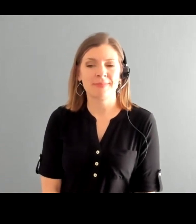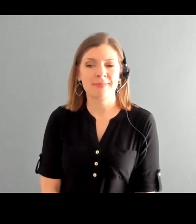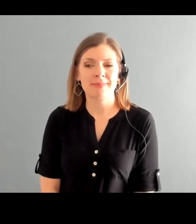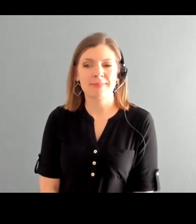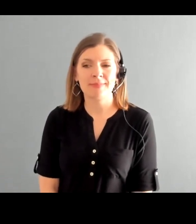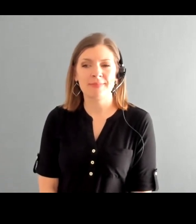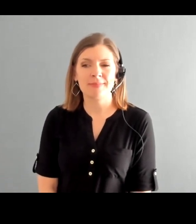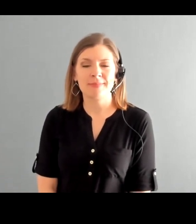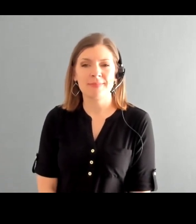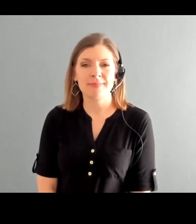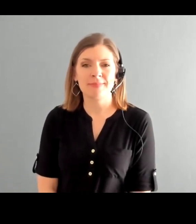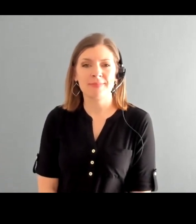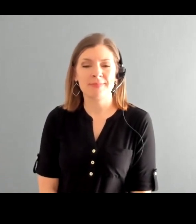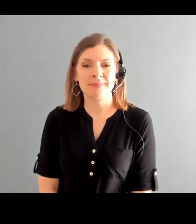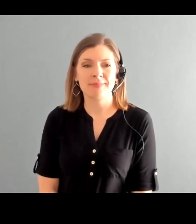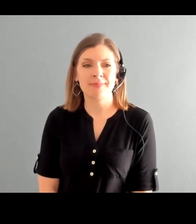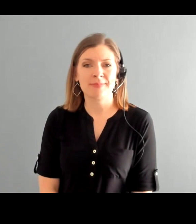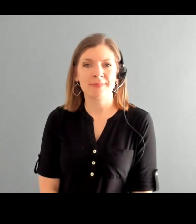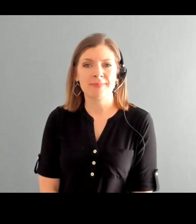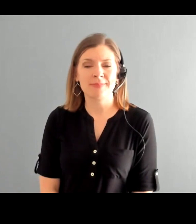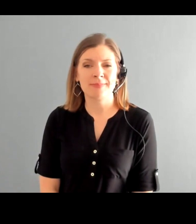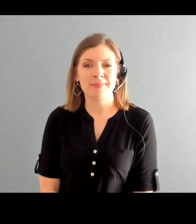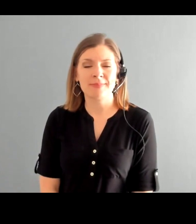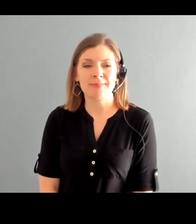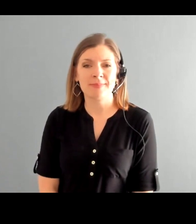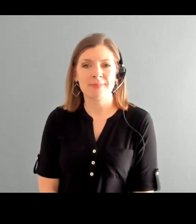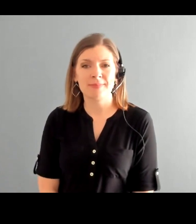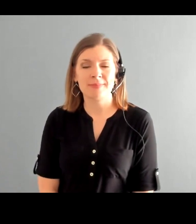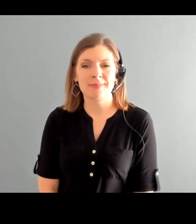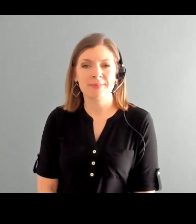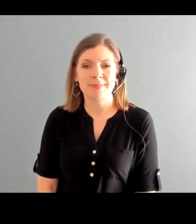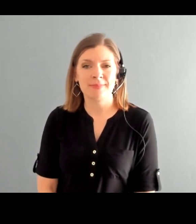in question. Yes, thank you.